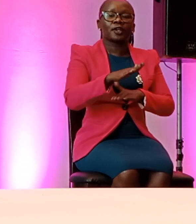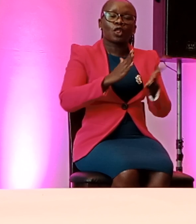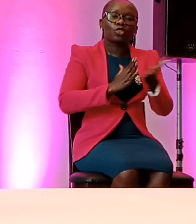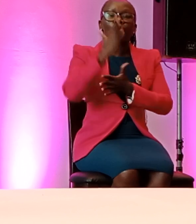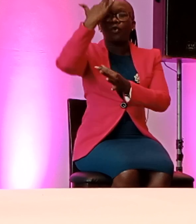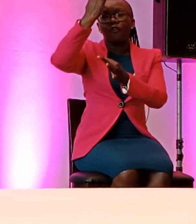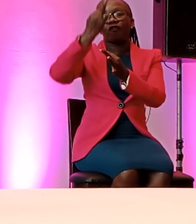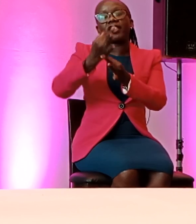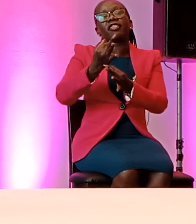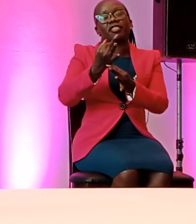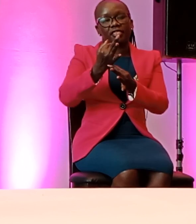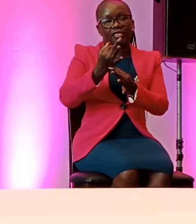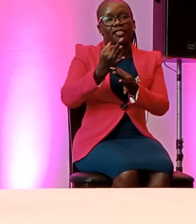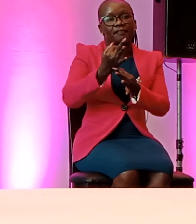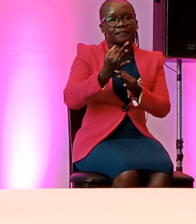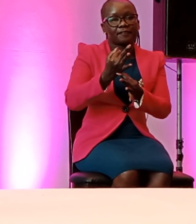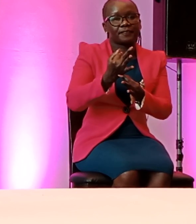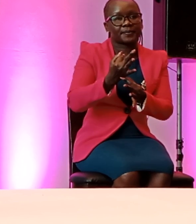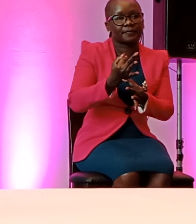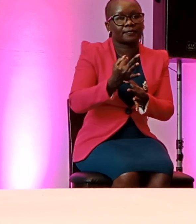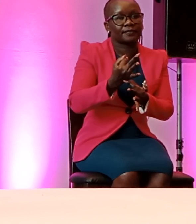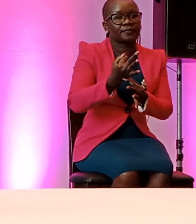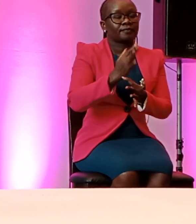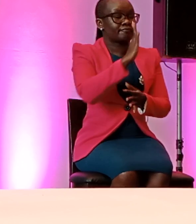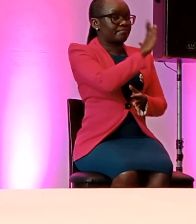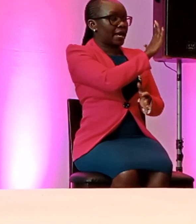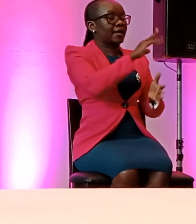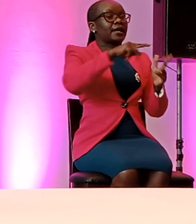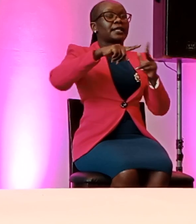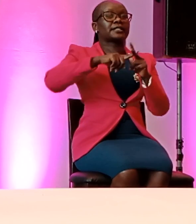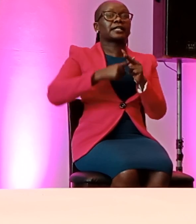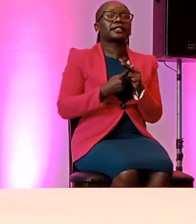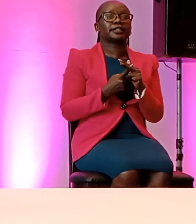faith step. I started